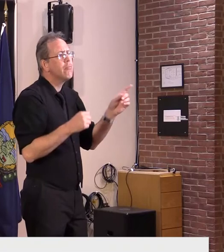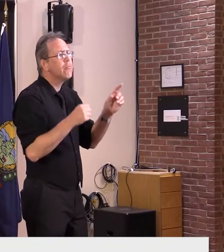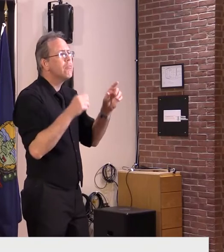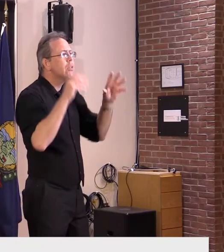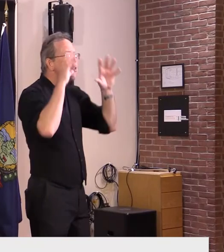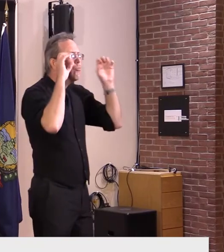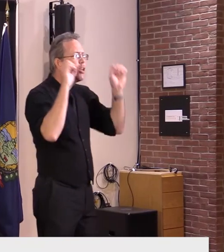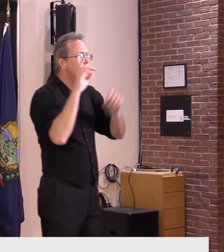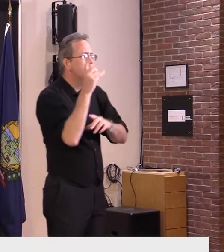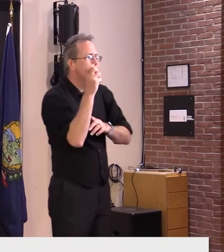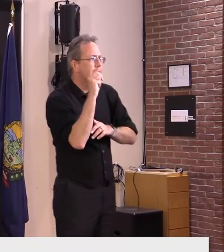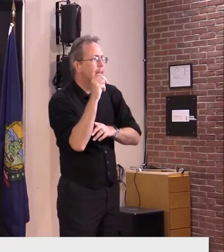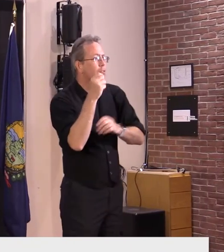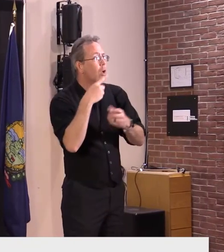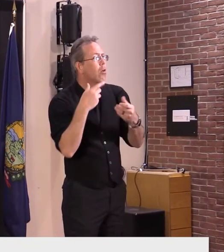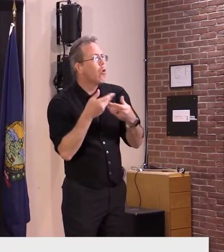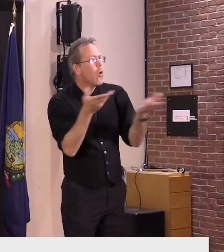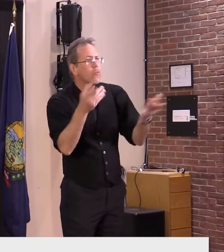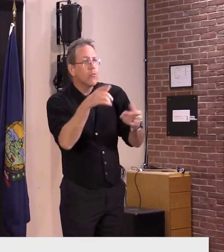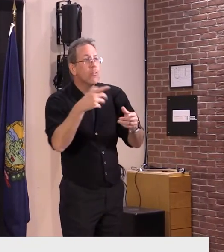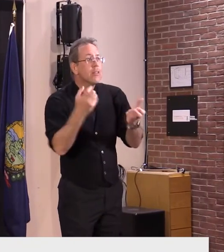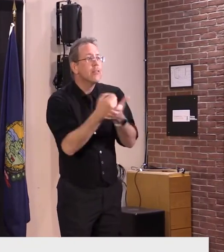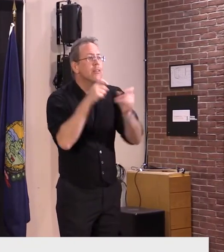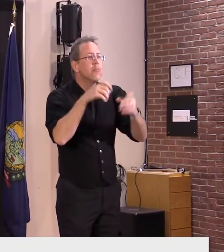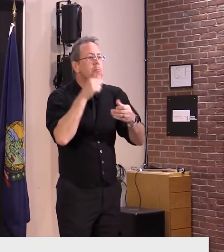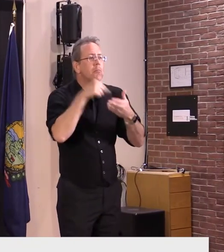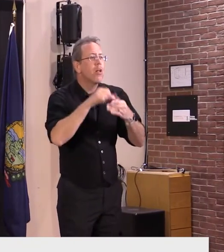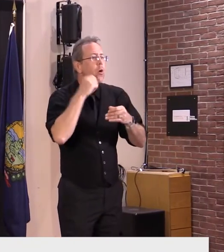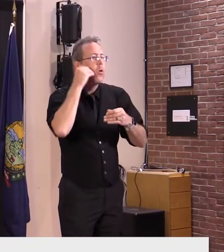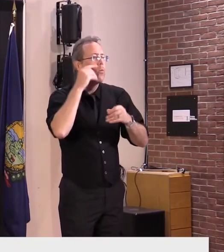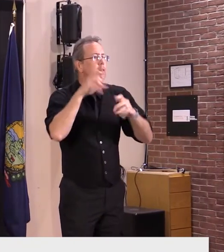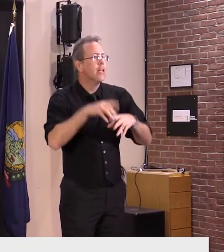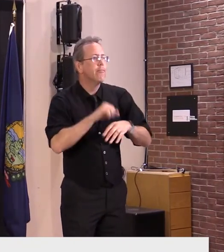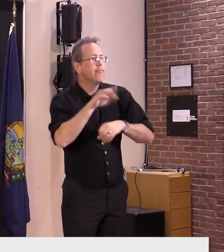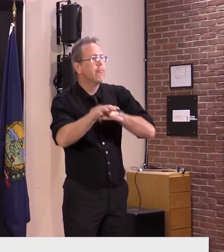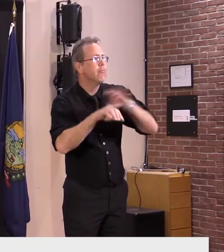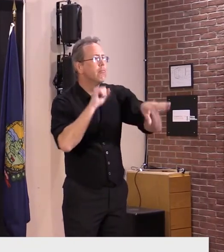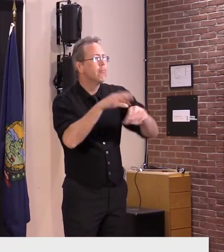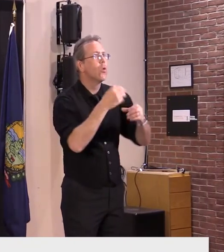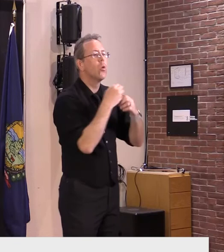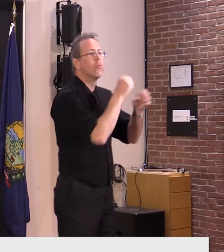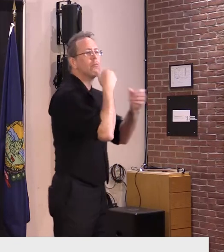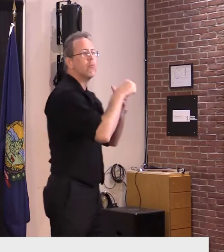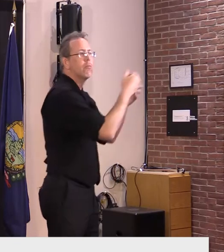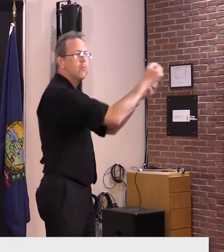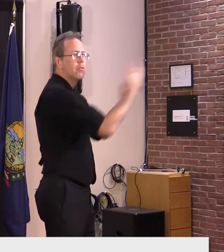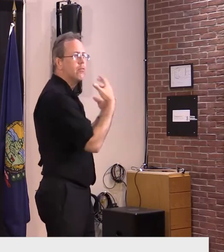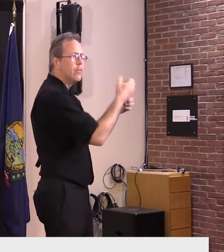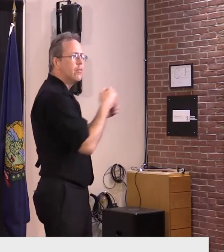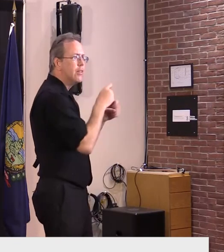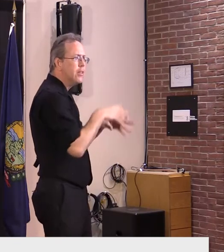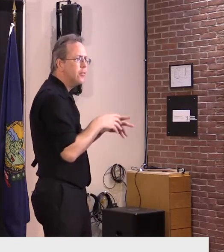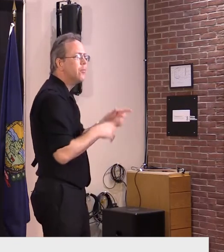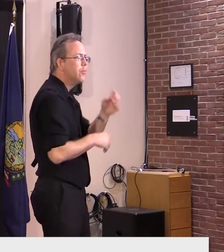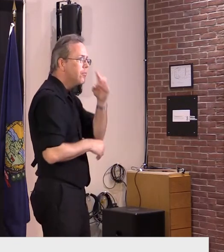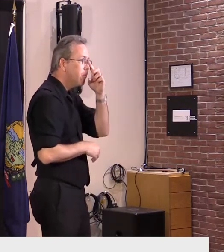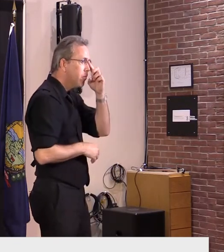to get test kits for them as well. You prefaced your question, though, with an interesting thought.